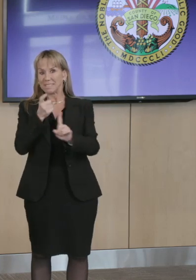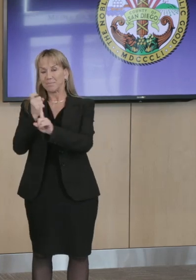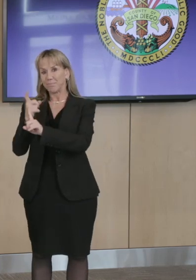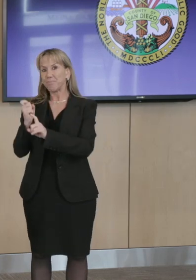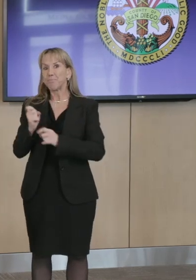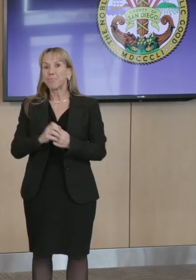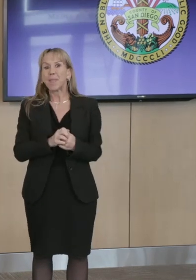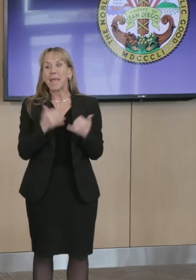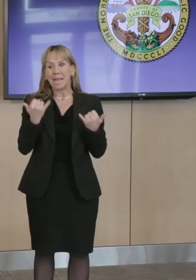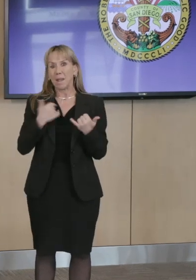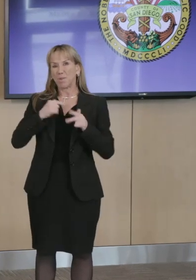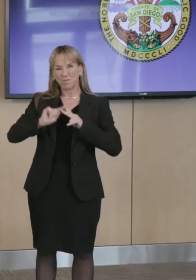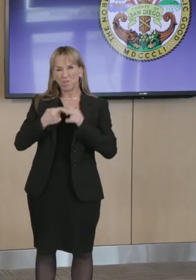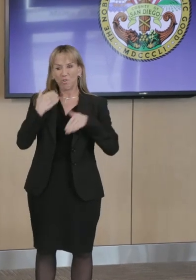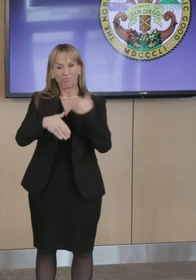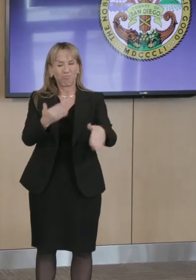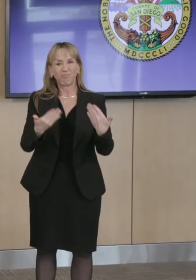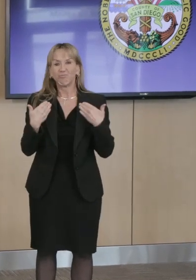Nathan Fletcher.